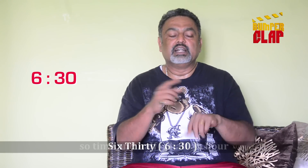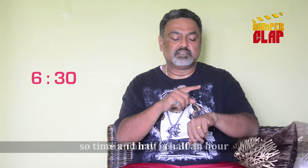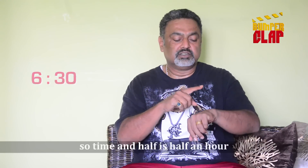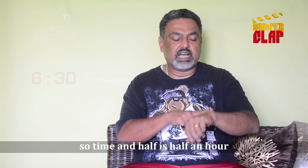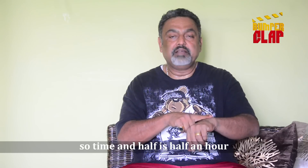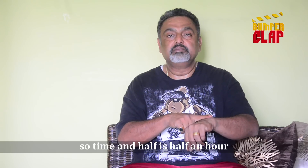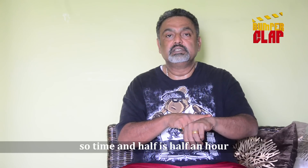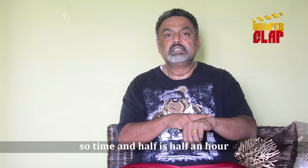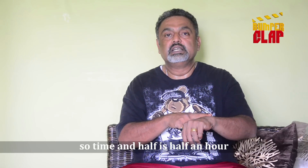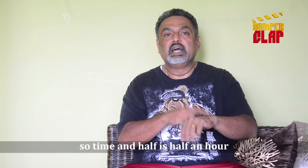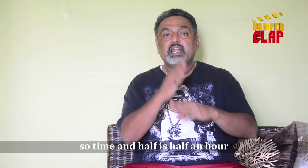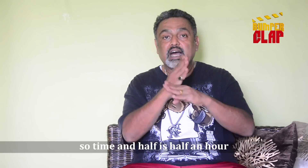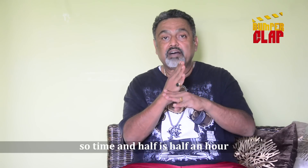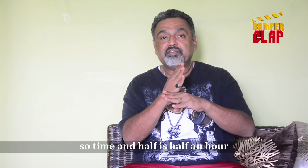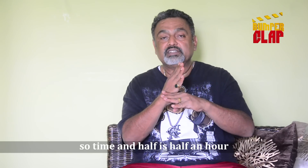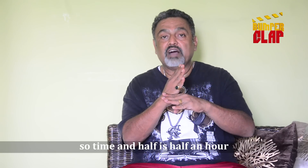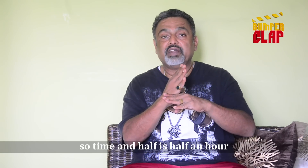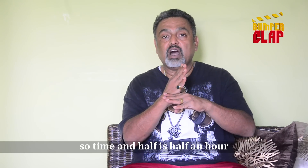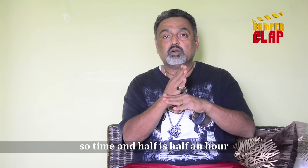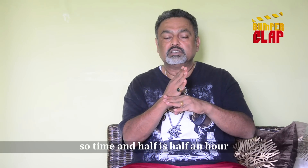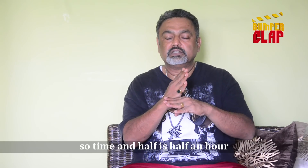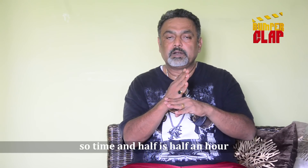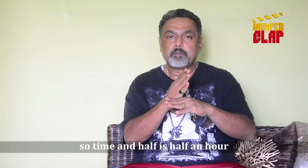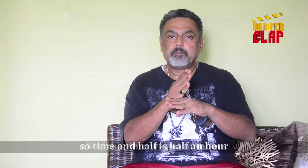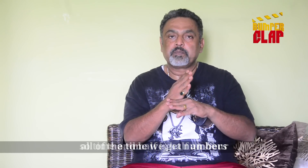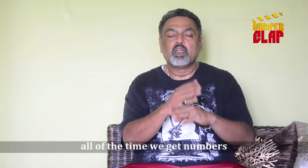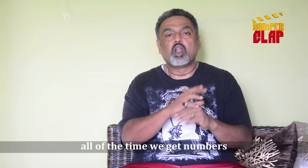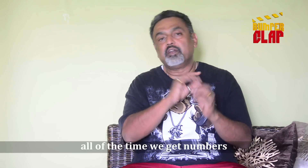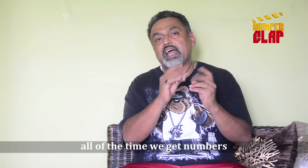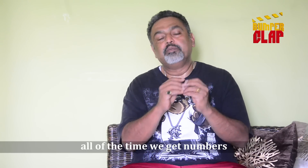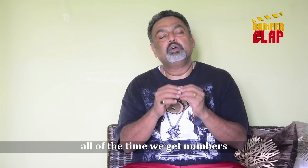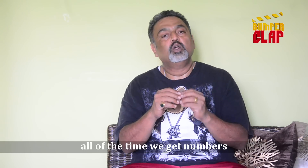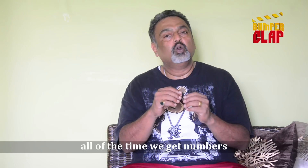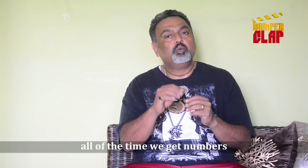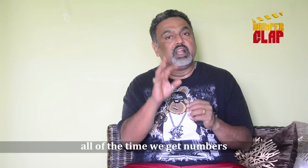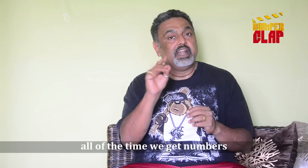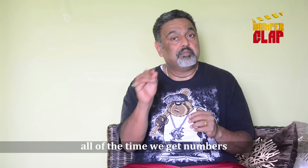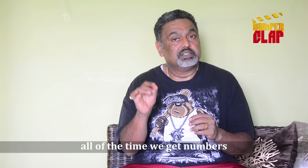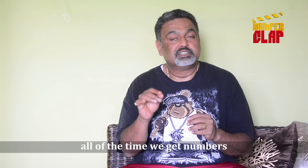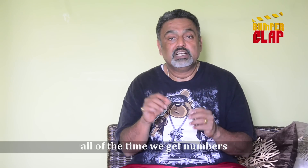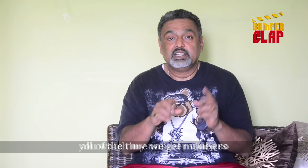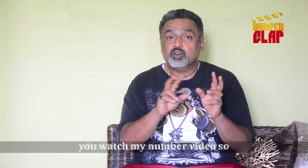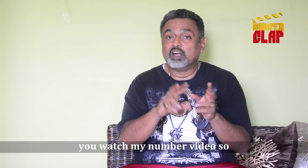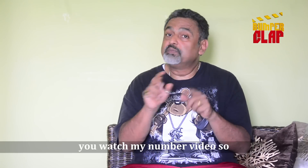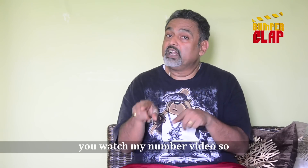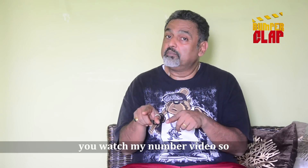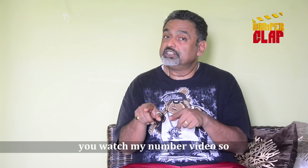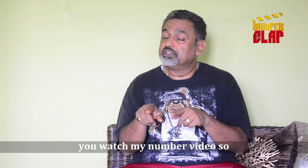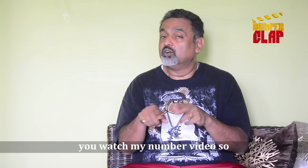so time and half is half an hour all the time with any numbers you watch my numbers show